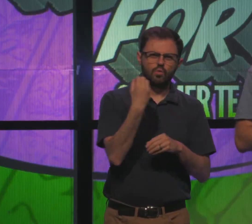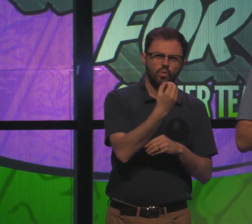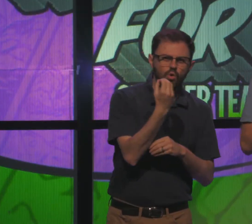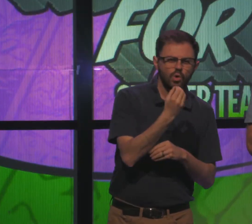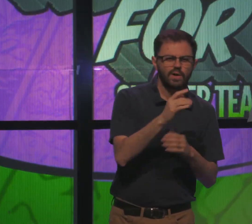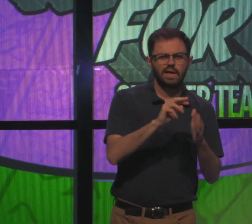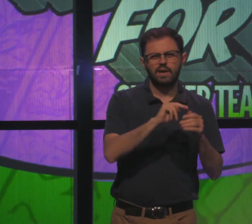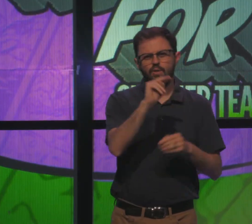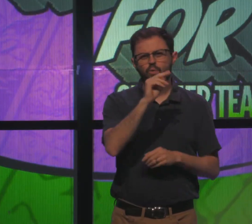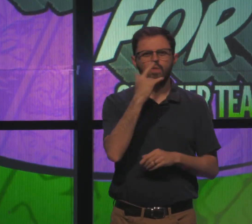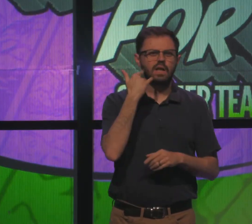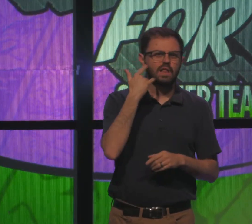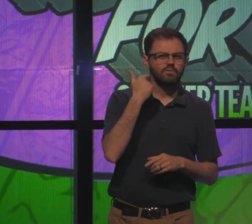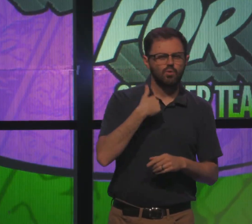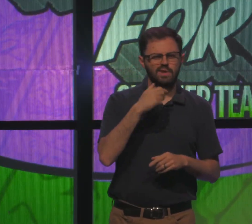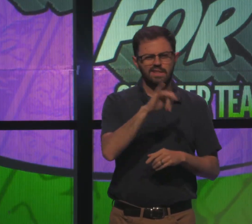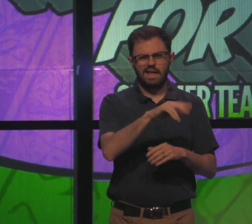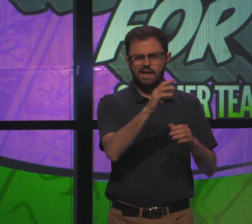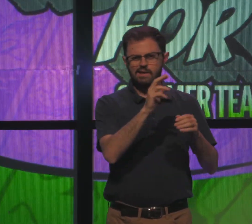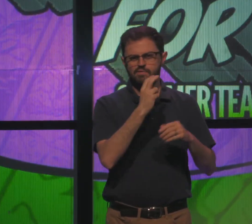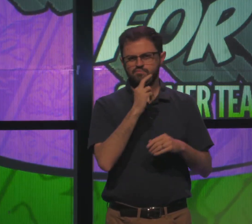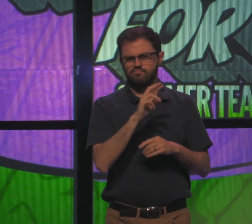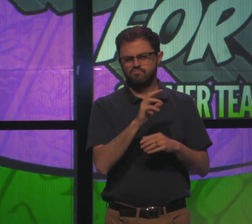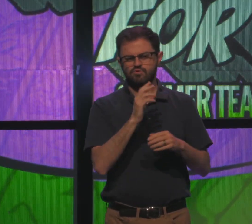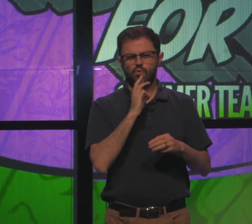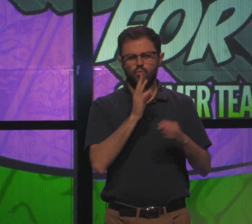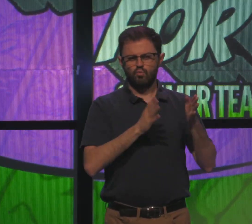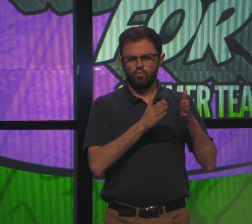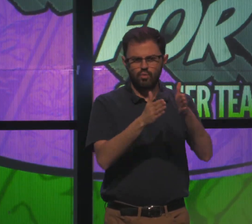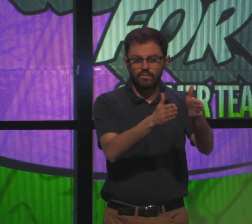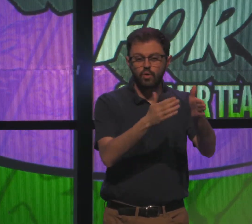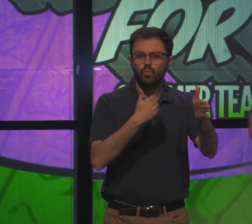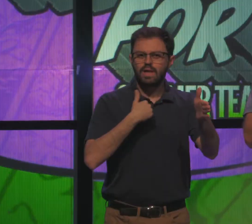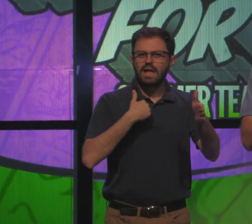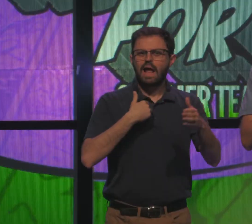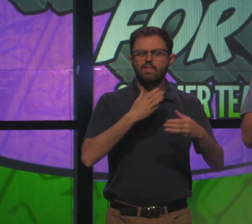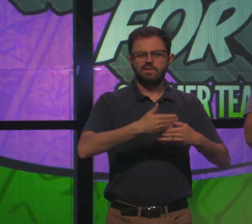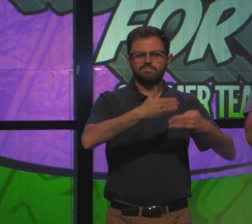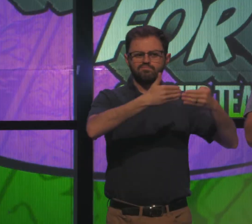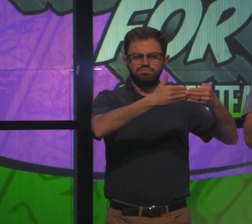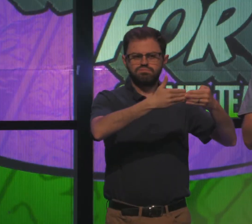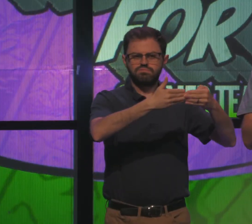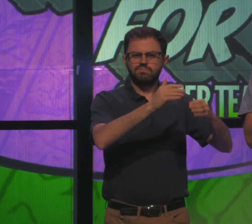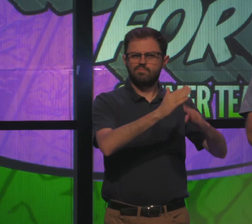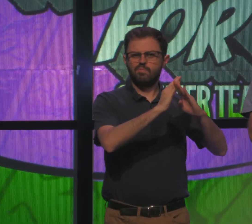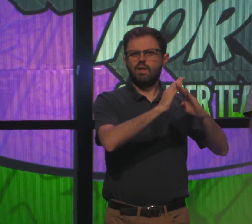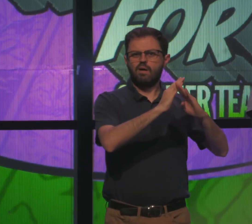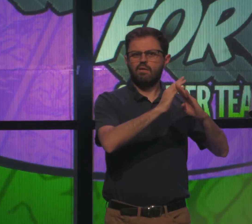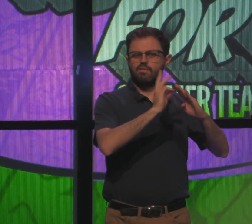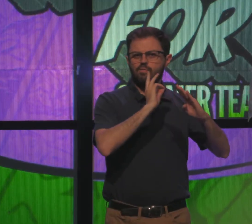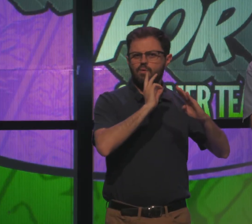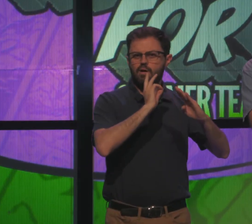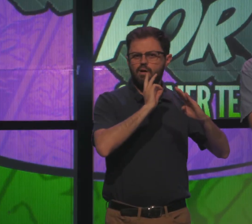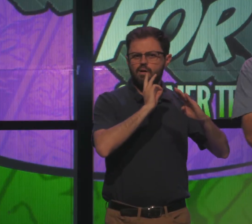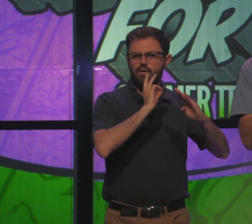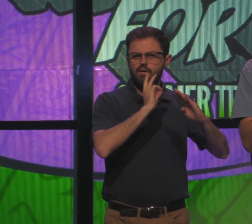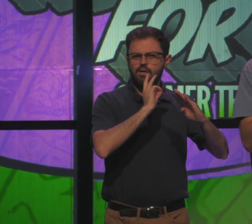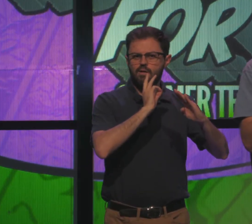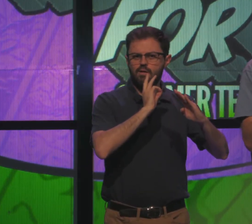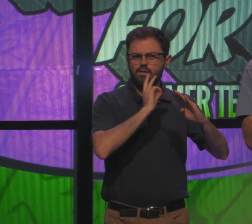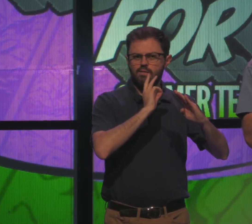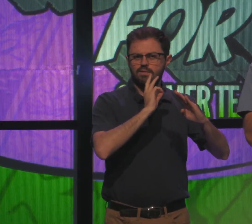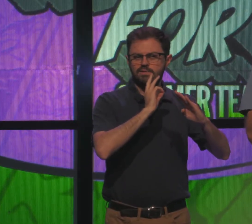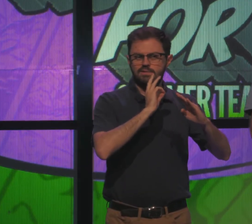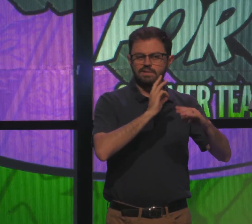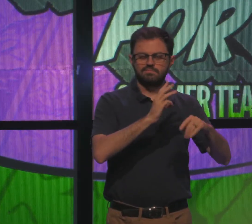California. And what happened was there were these dams that all of a sudden blocked off the natural flow of water, right, from this